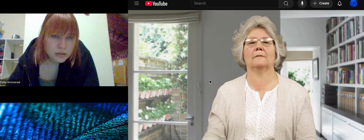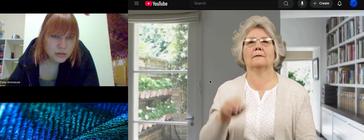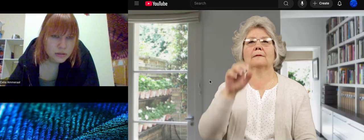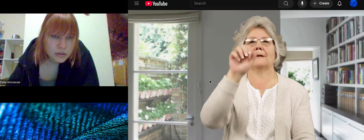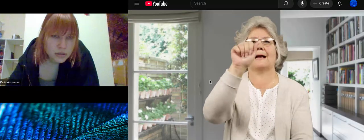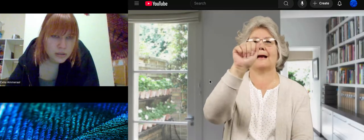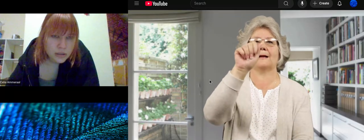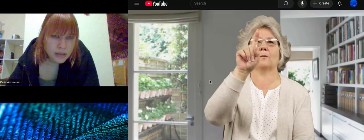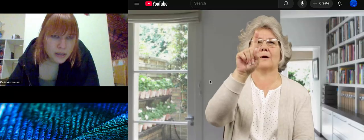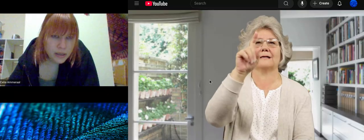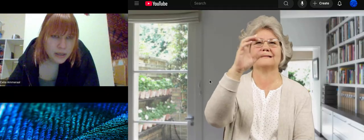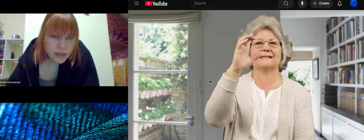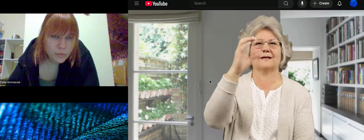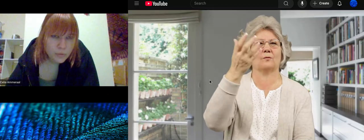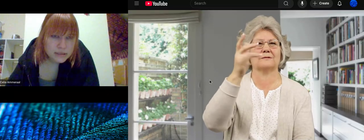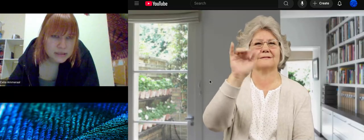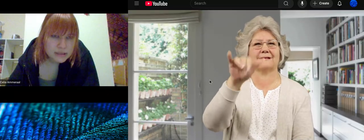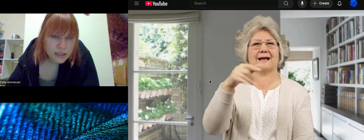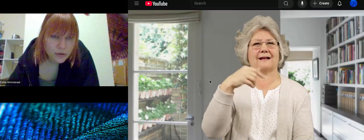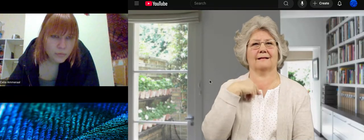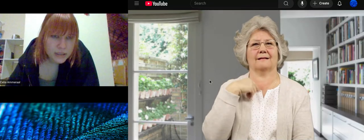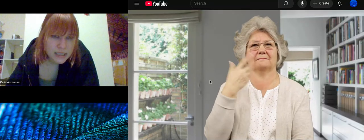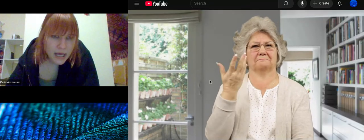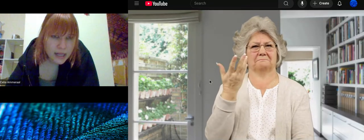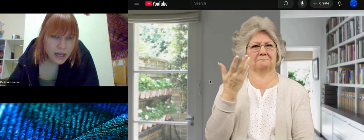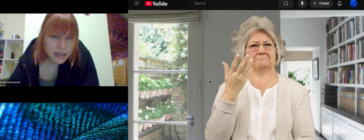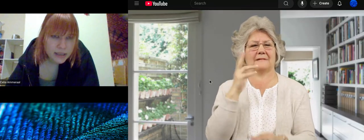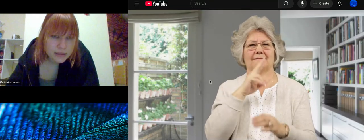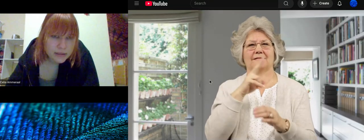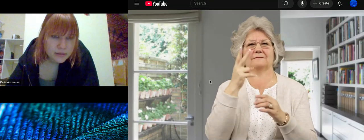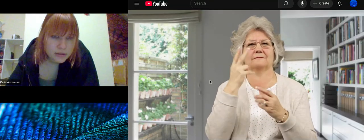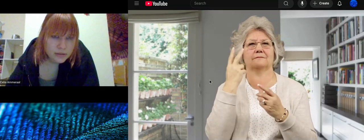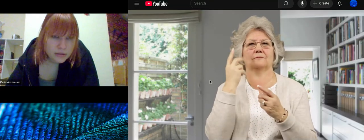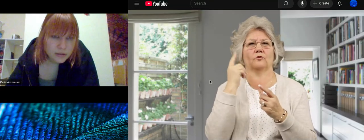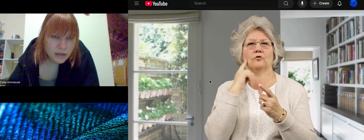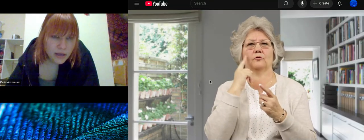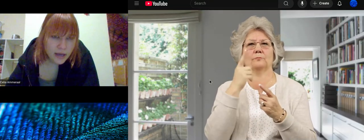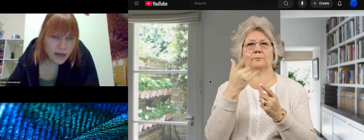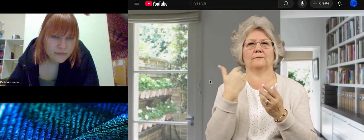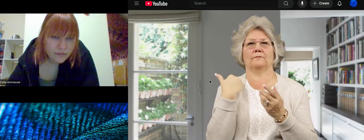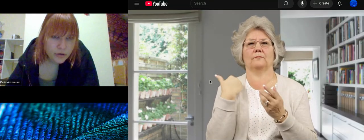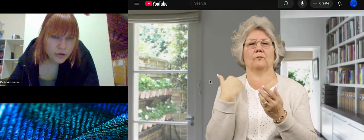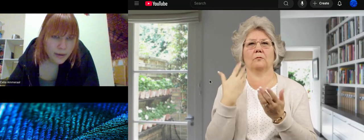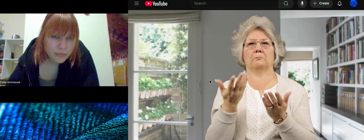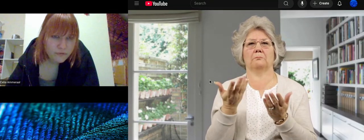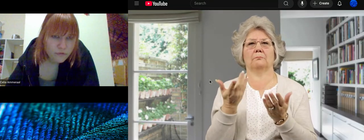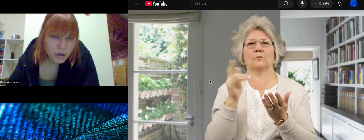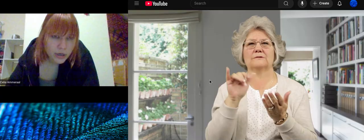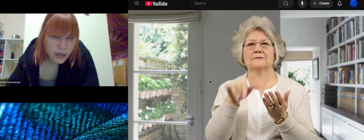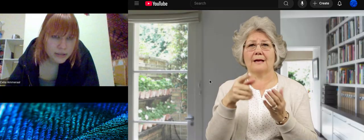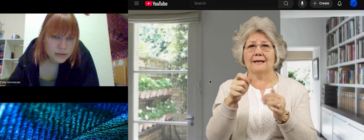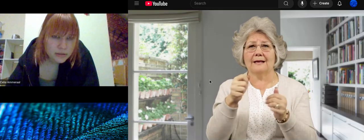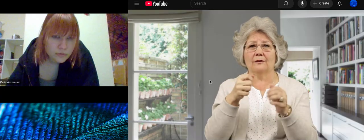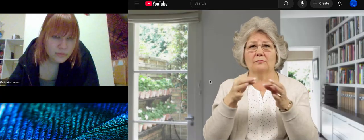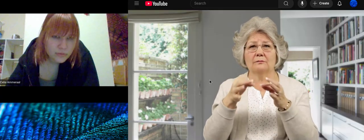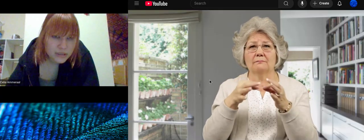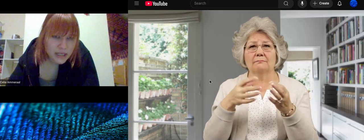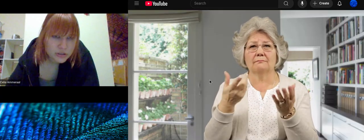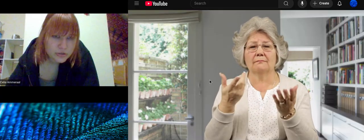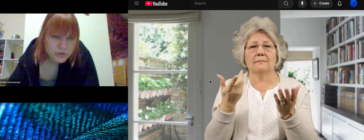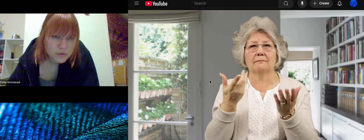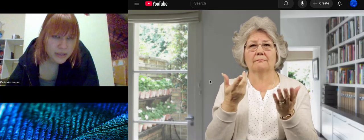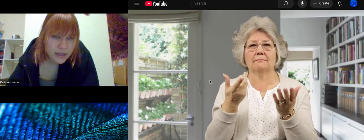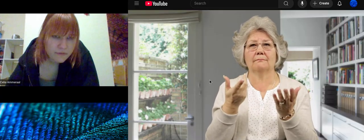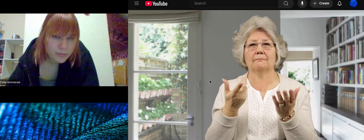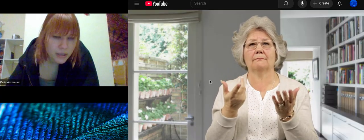A1C. What is that? I I've never heard that before. What is that?